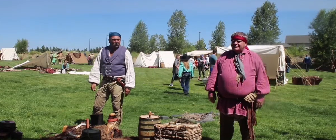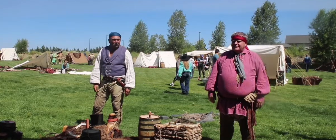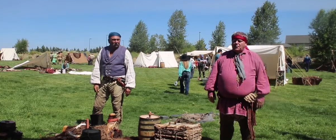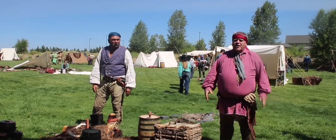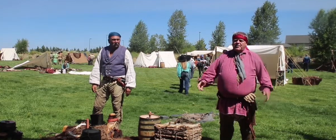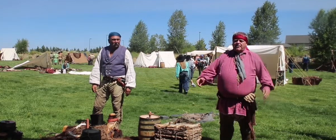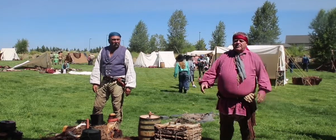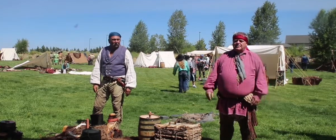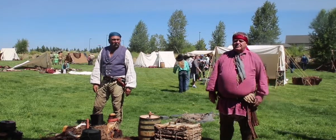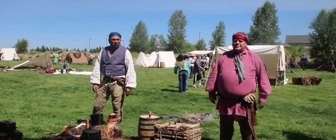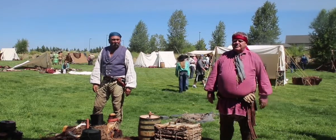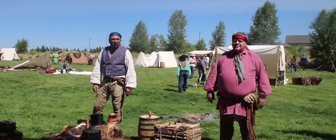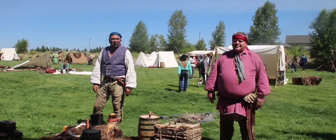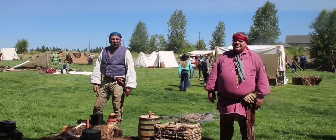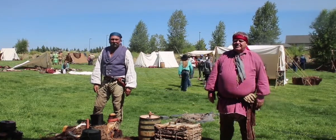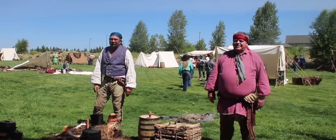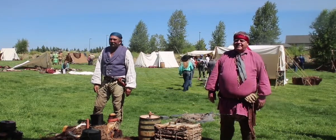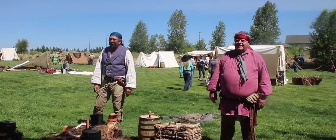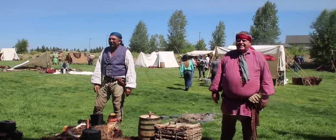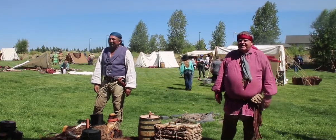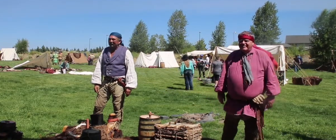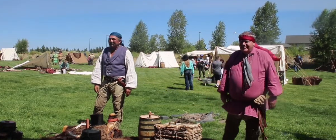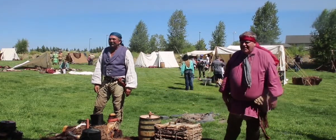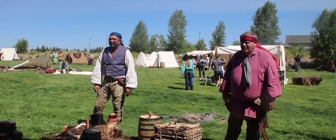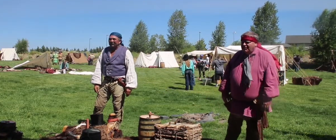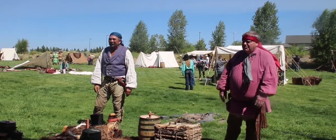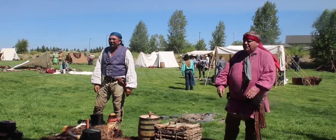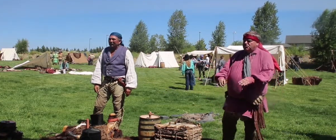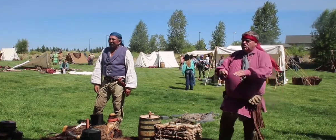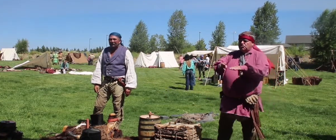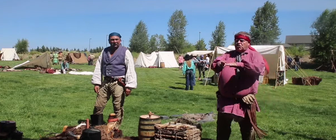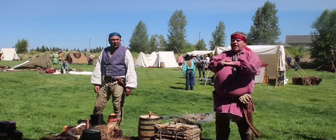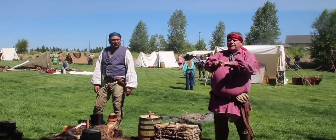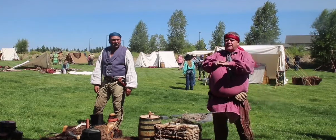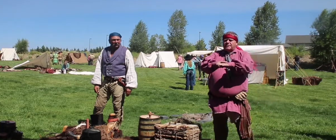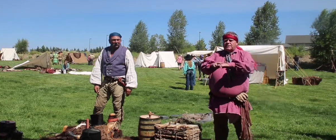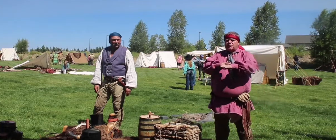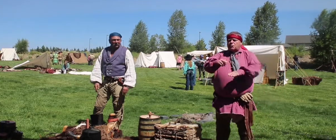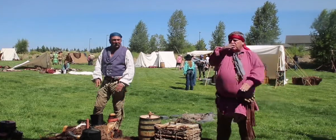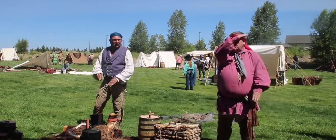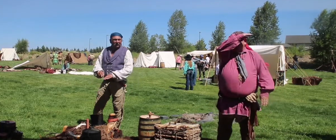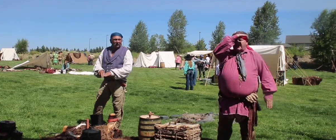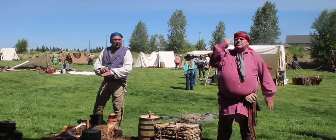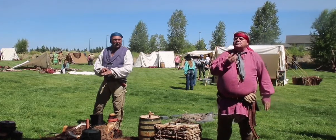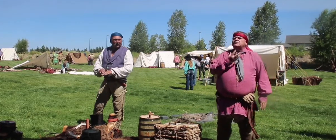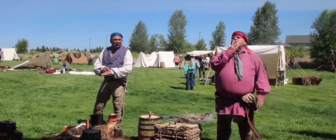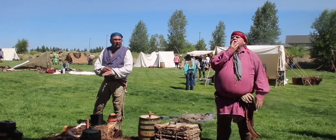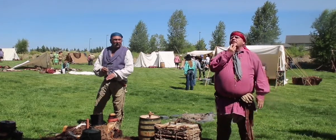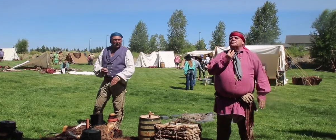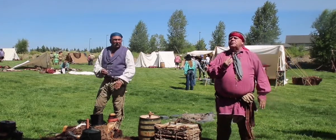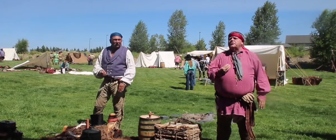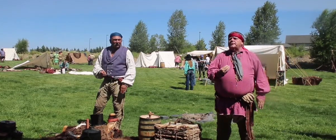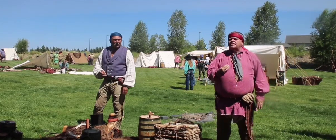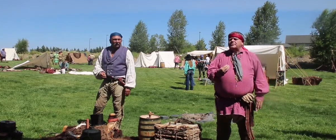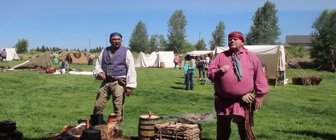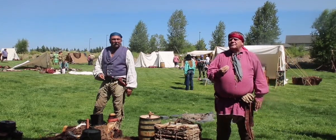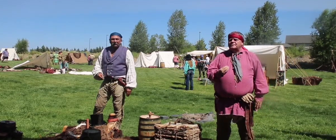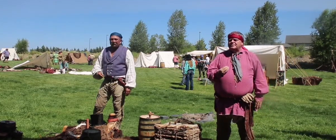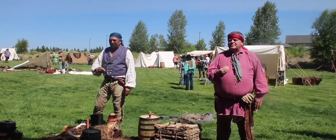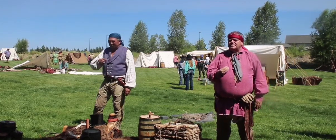The white man. Oh, yeah. There you go. And then the tribe that wears the hat and has a beard.